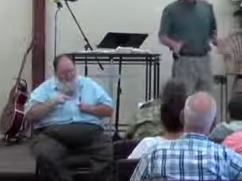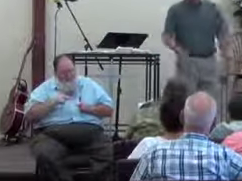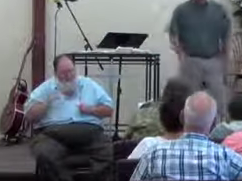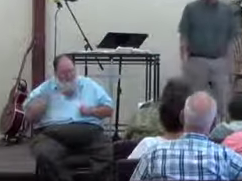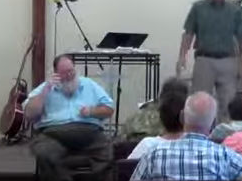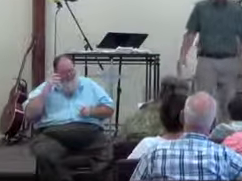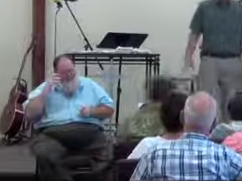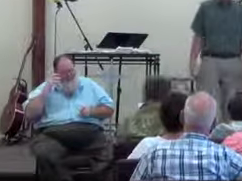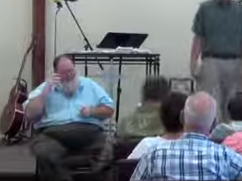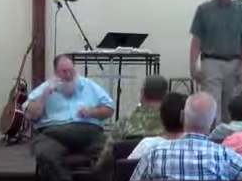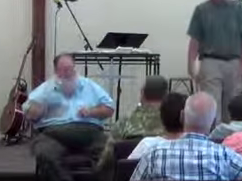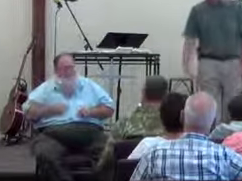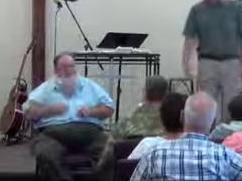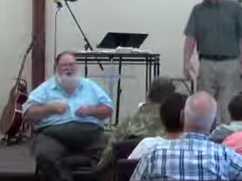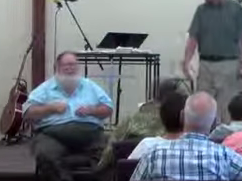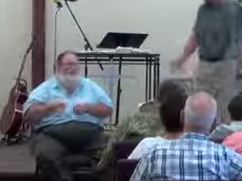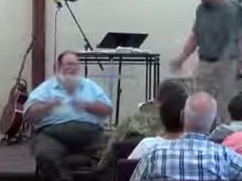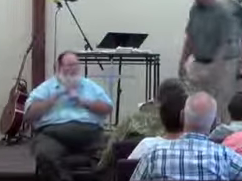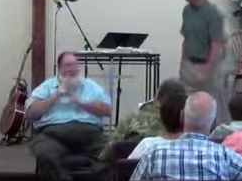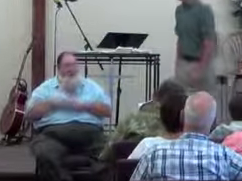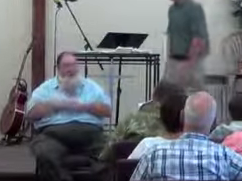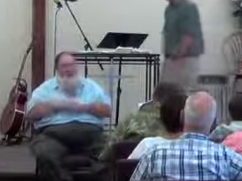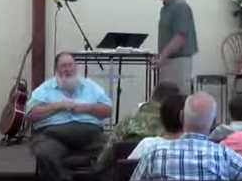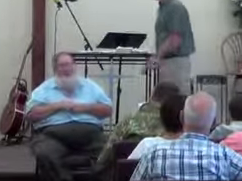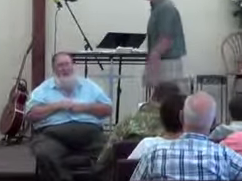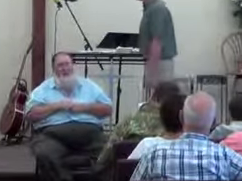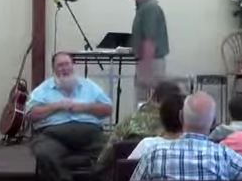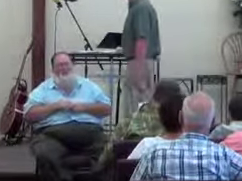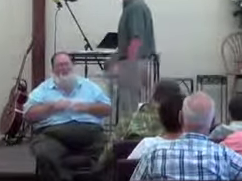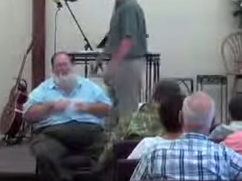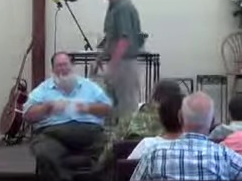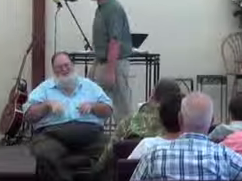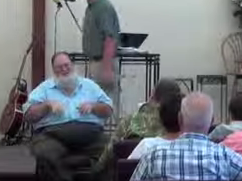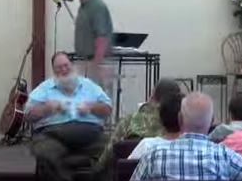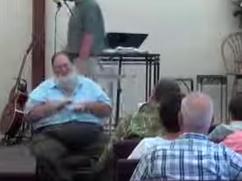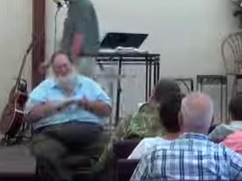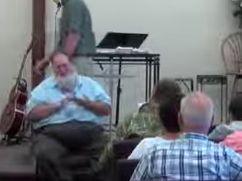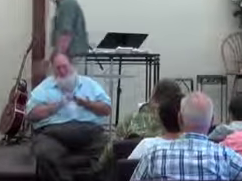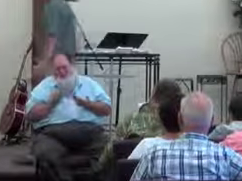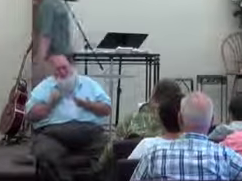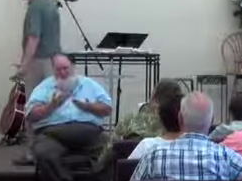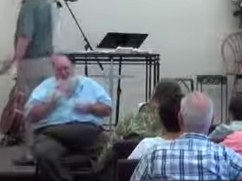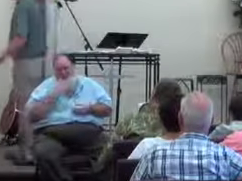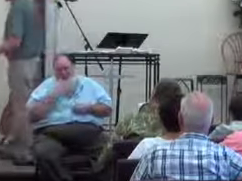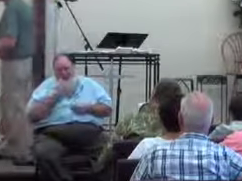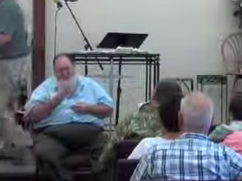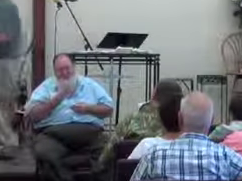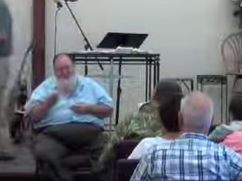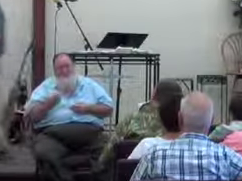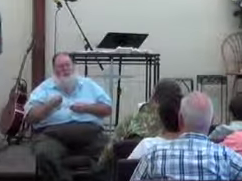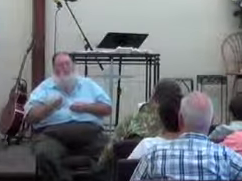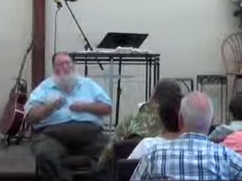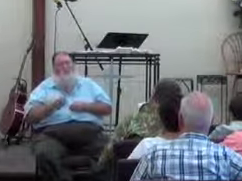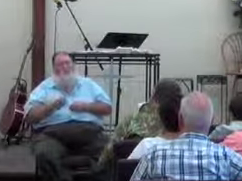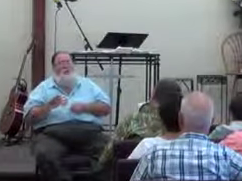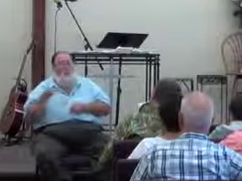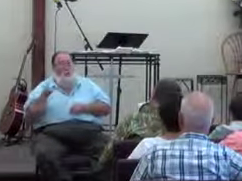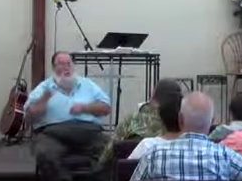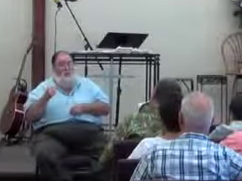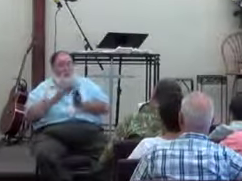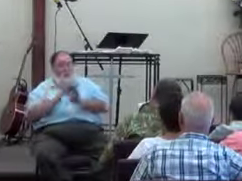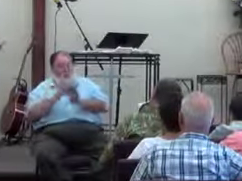our, simple thank yous. You held the door for me. Thank you. Things like that. But how do you truly